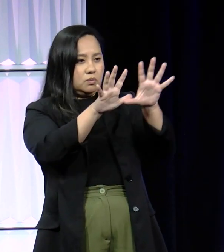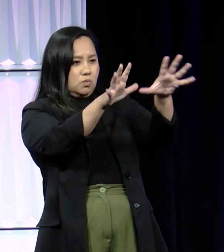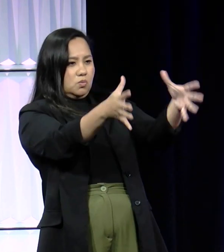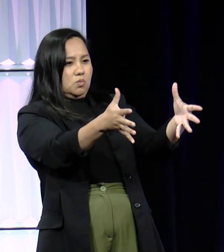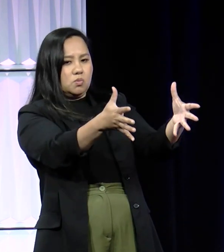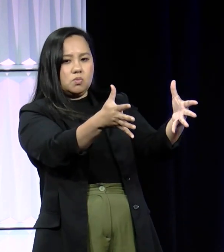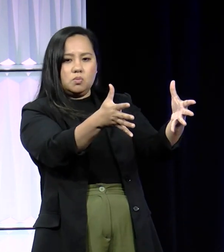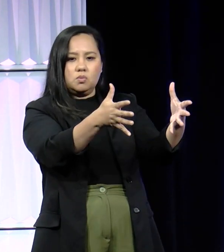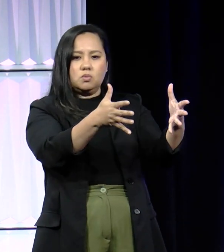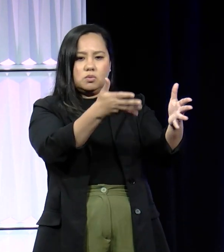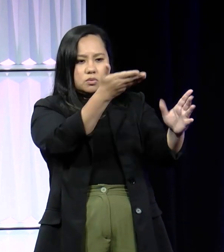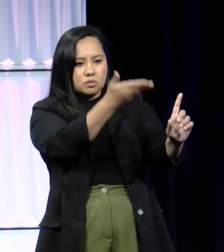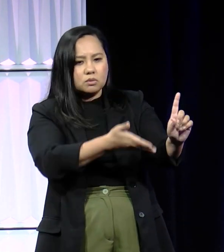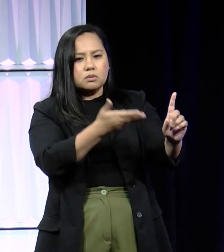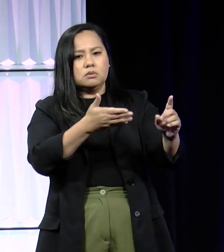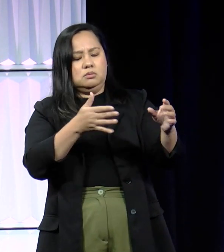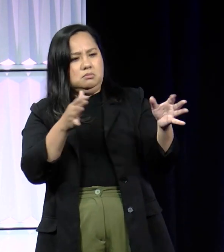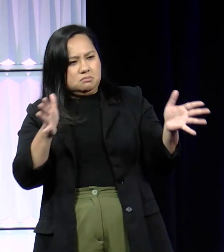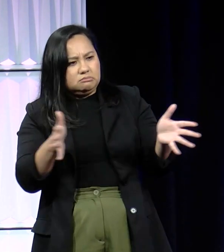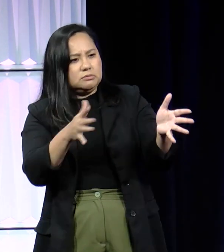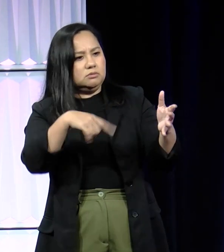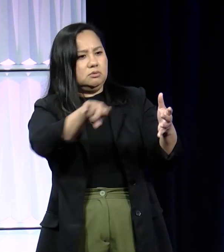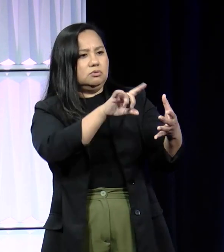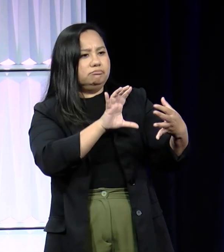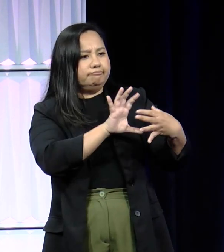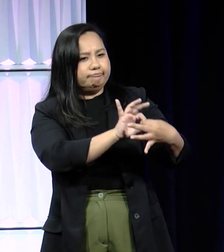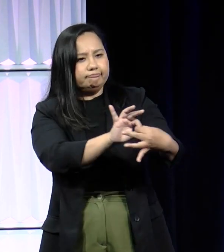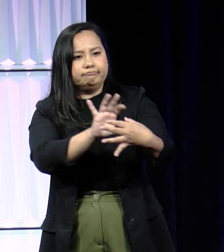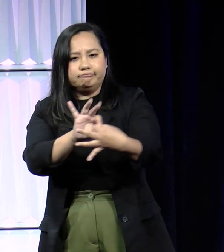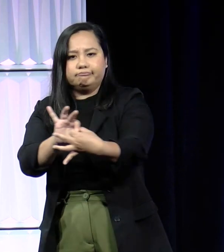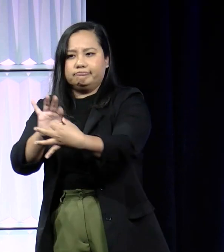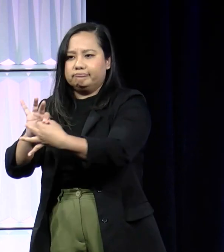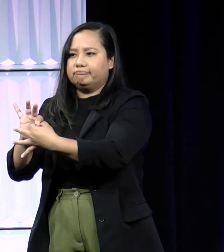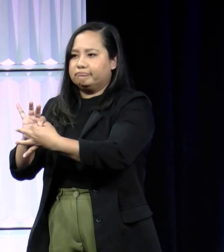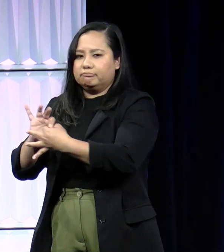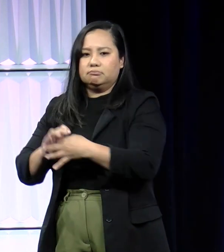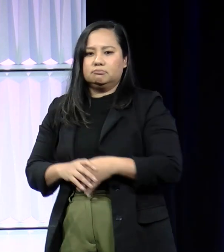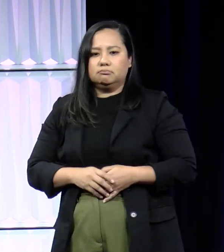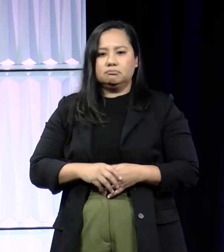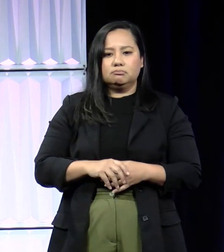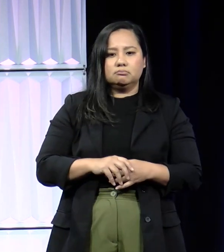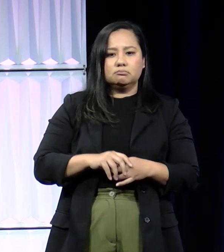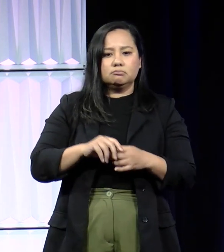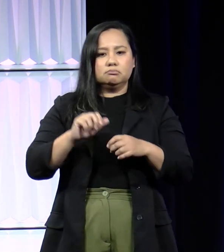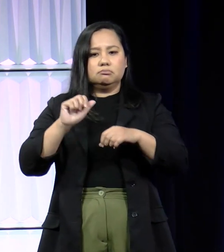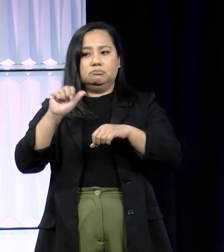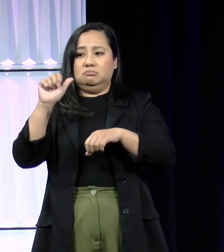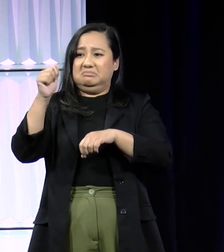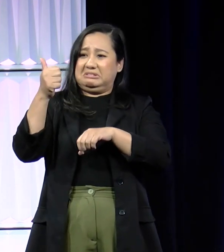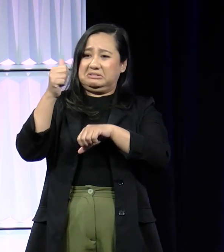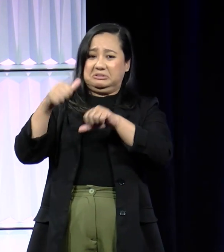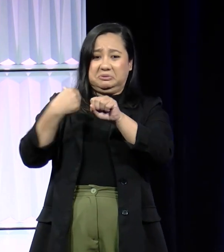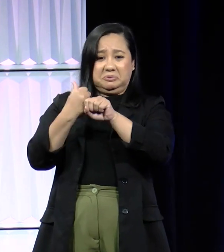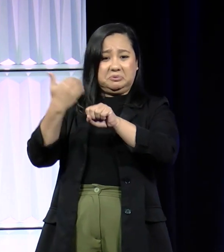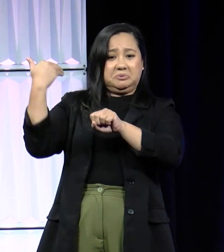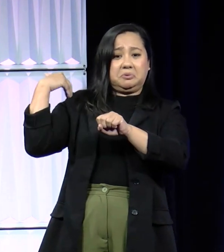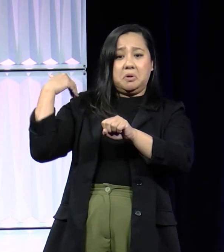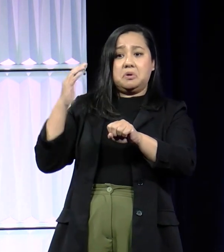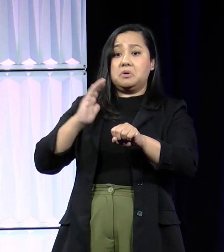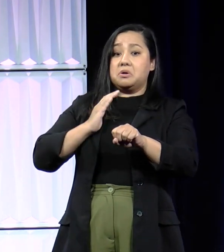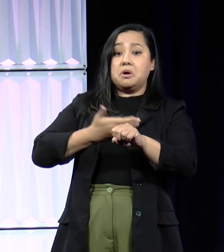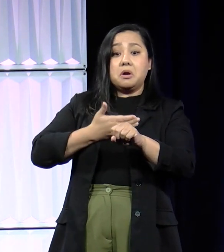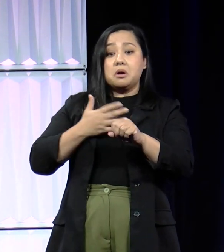connection. Even just 10 years ago, our movement rarely engaged in work with other social